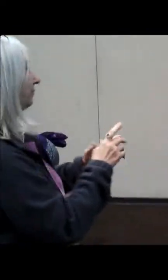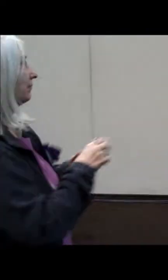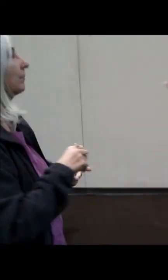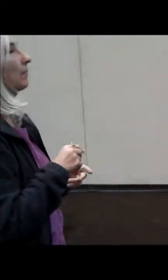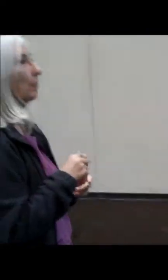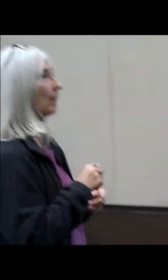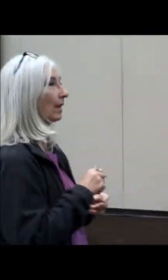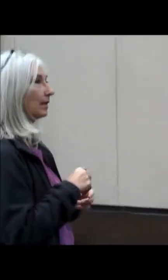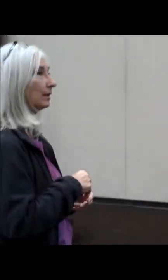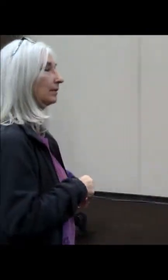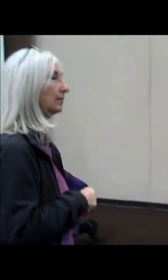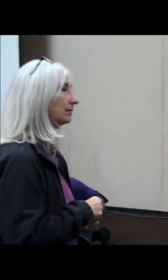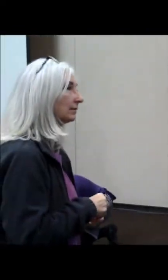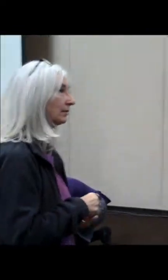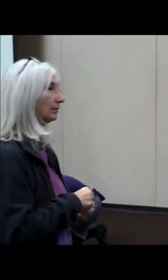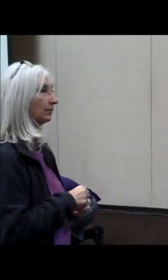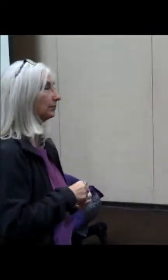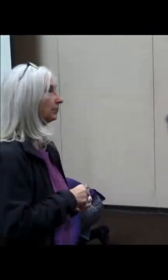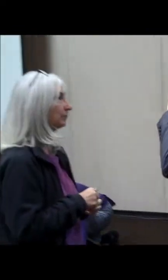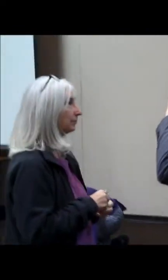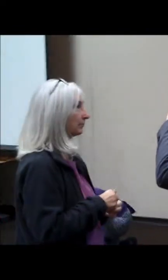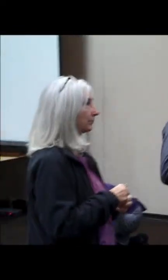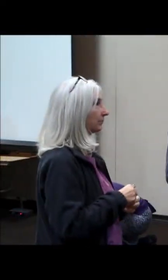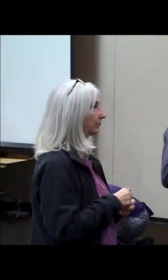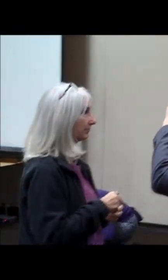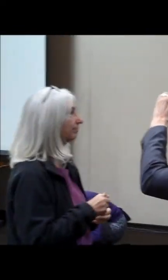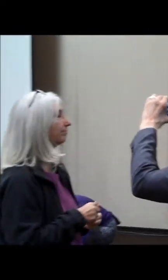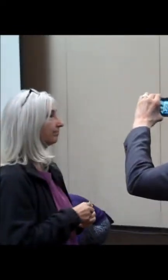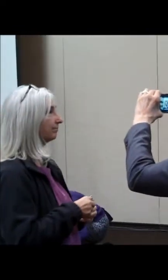start. Right now.